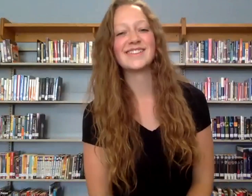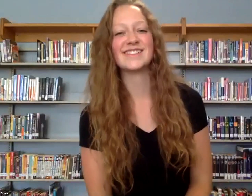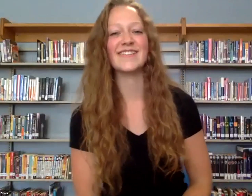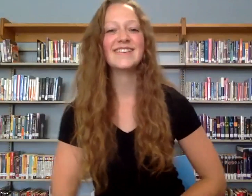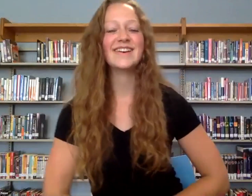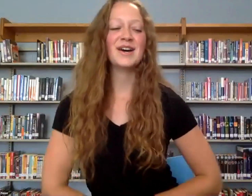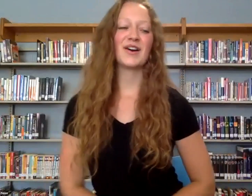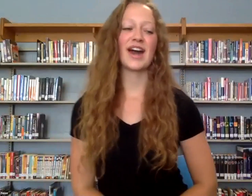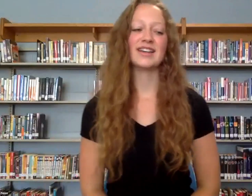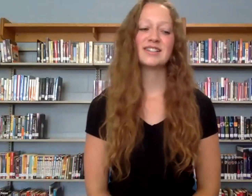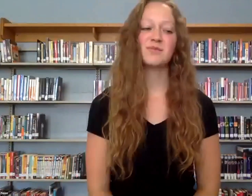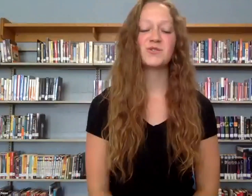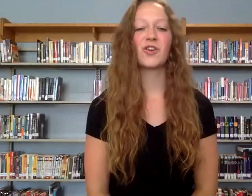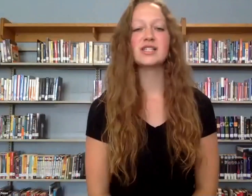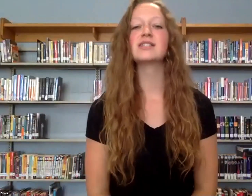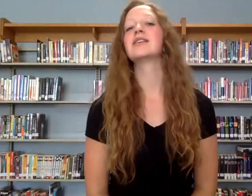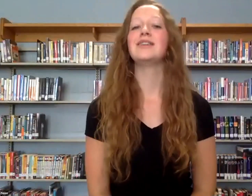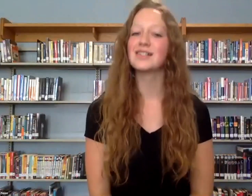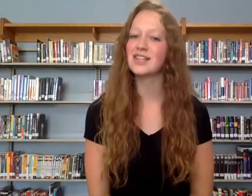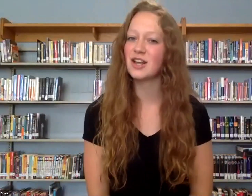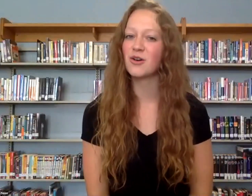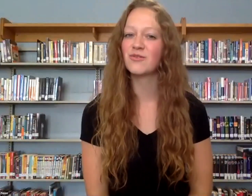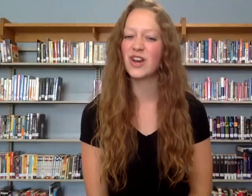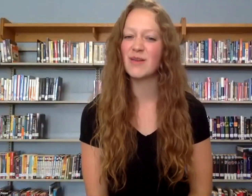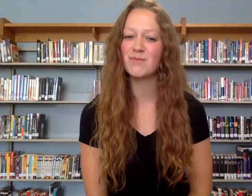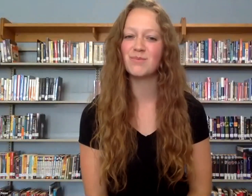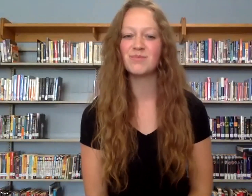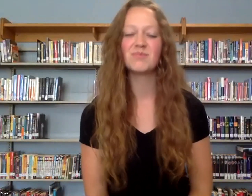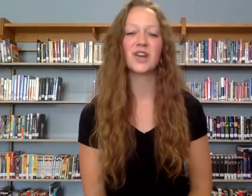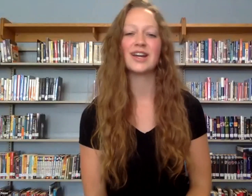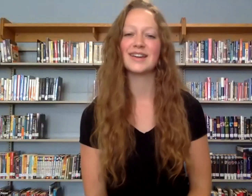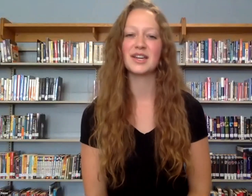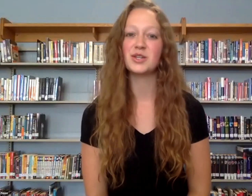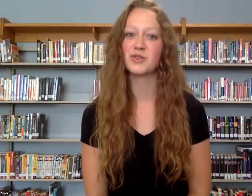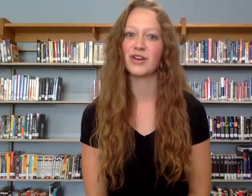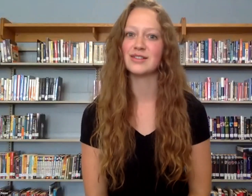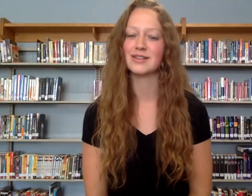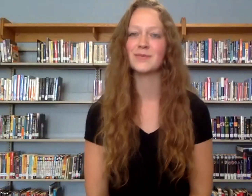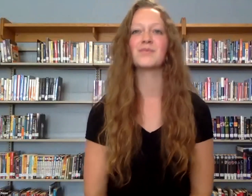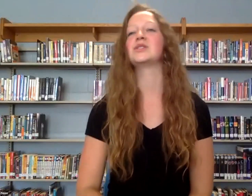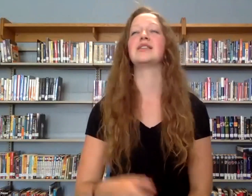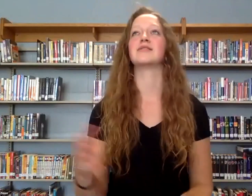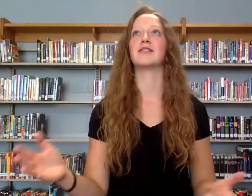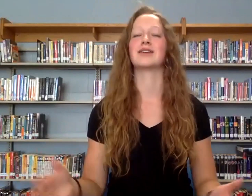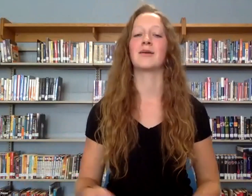So, okay, some useful phrases, yes and no. Very, very useful phrases, right? You say these all the time, every